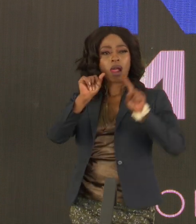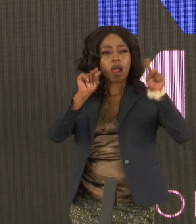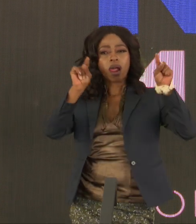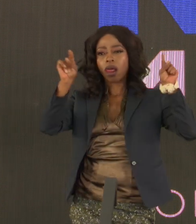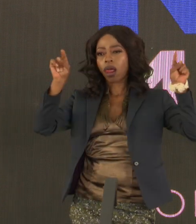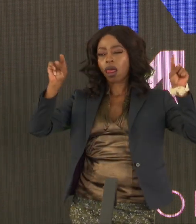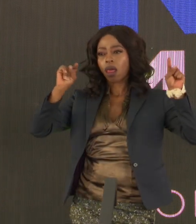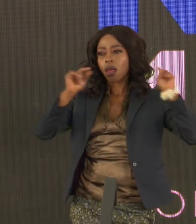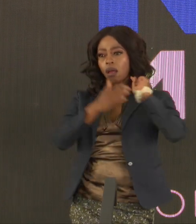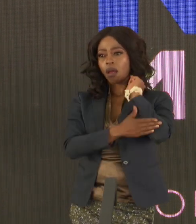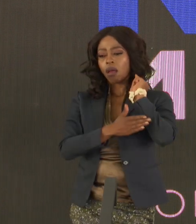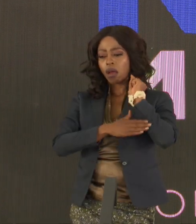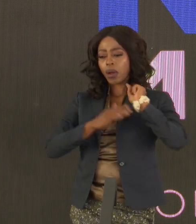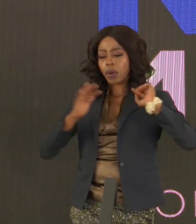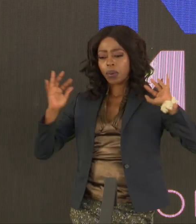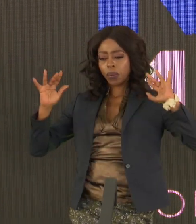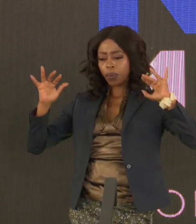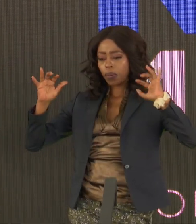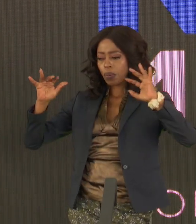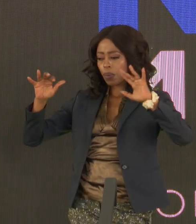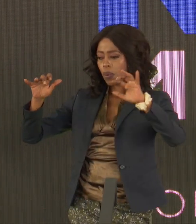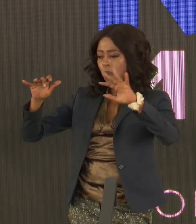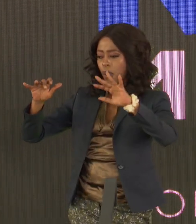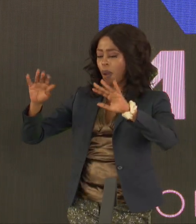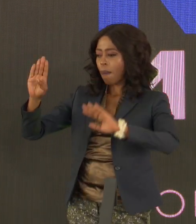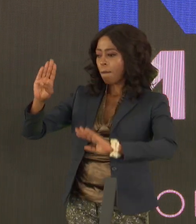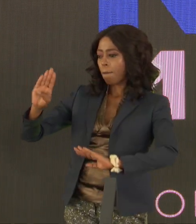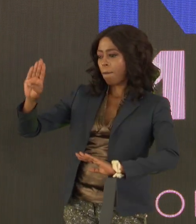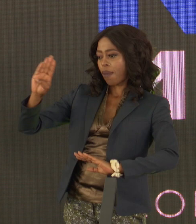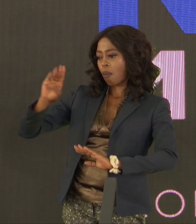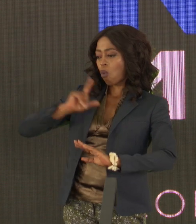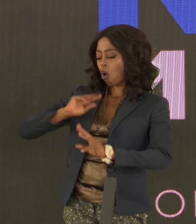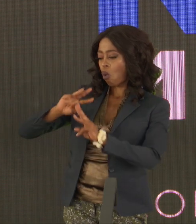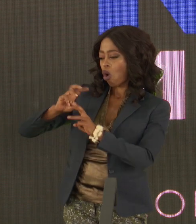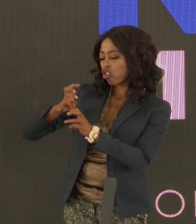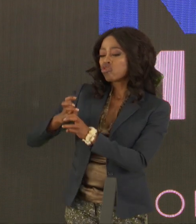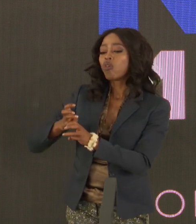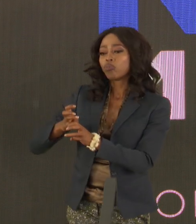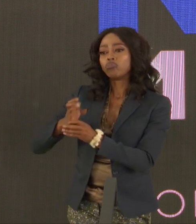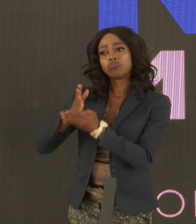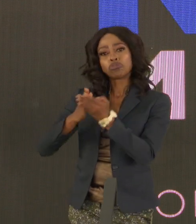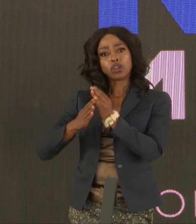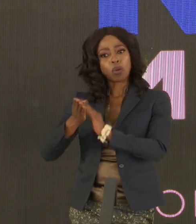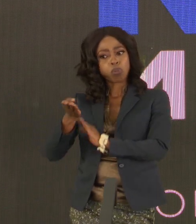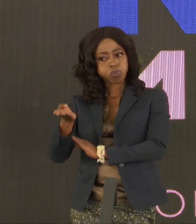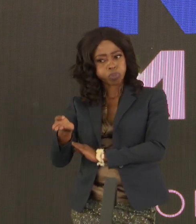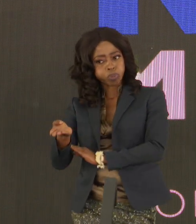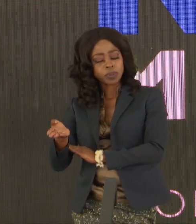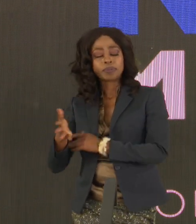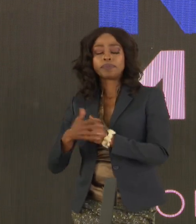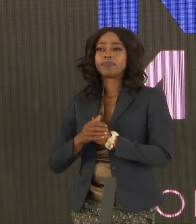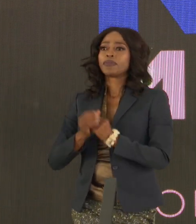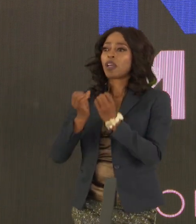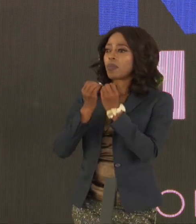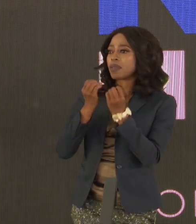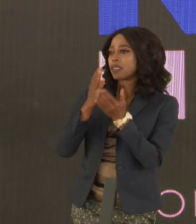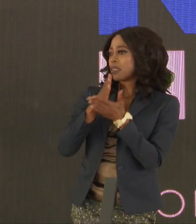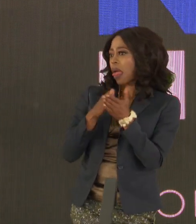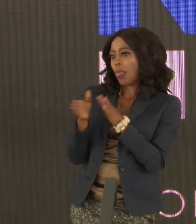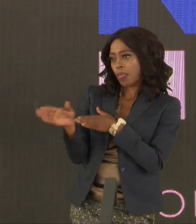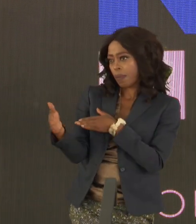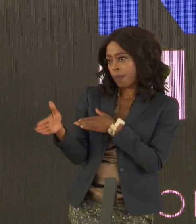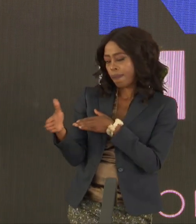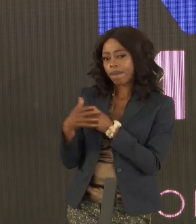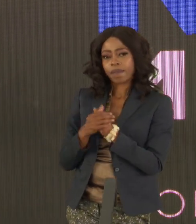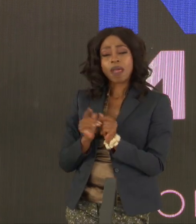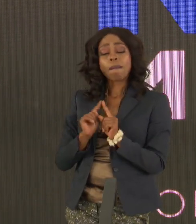country gathered in Braamfontein for the Mobilizing People's Power workshop. Some of you were there, many not.